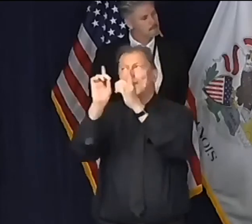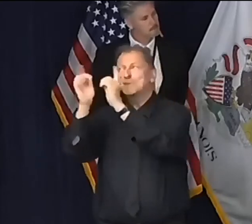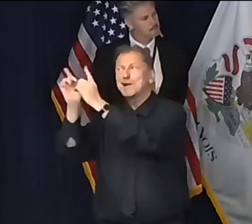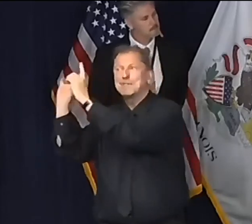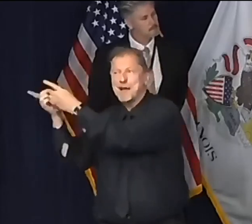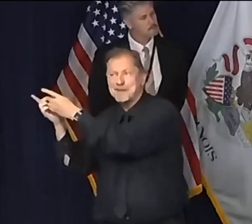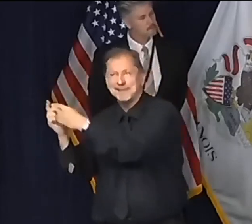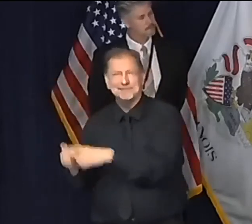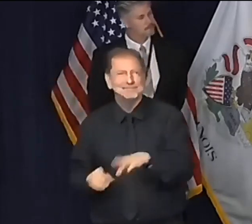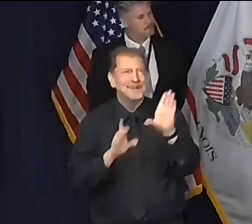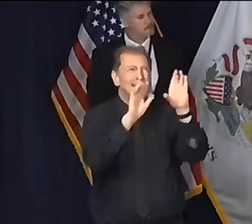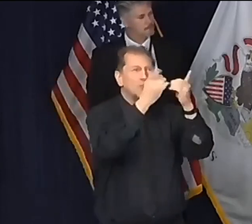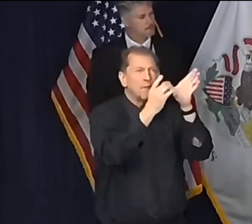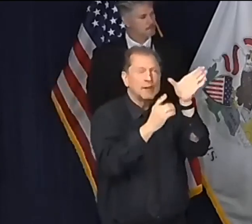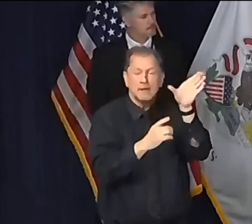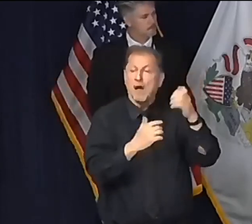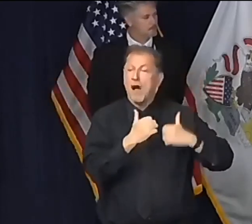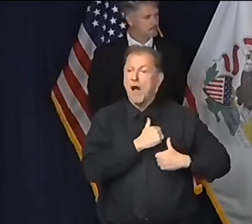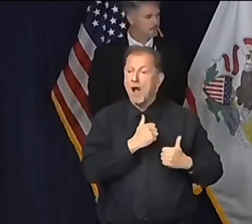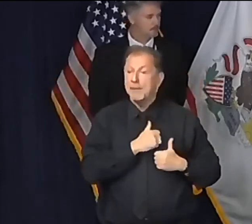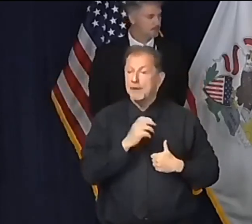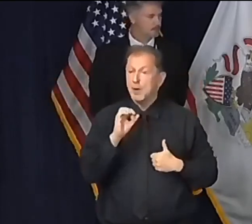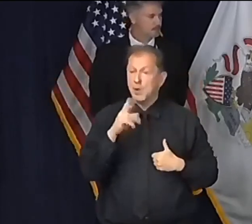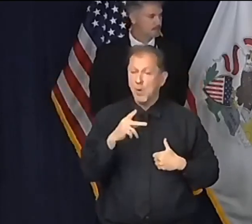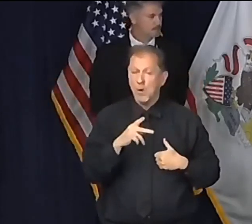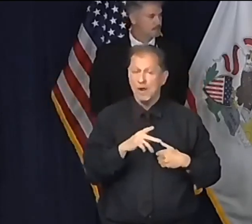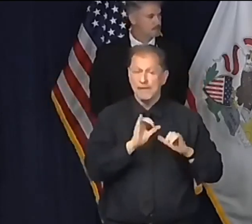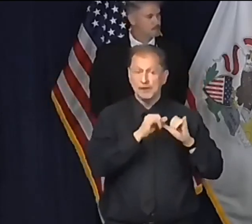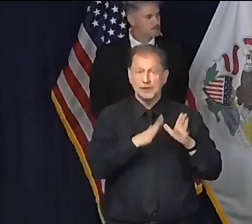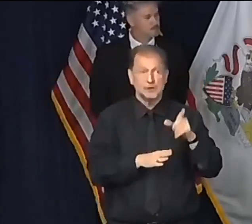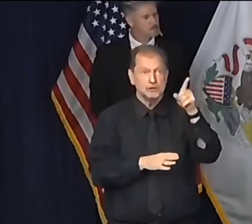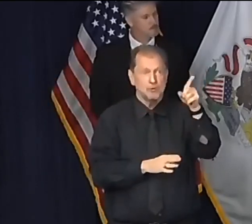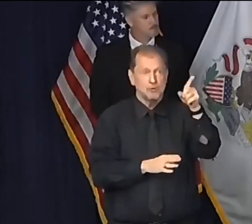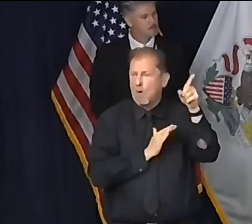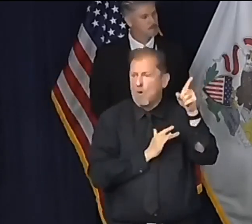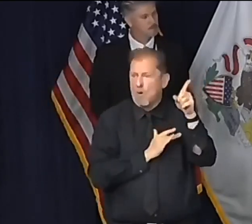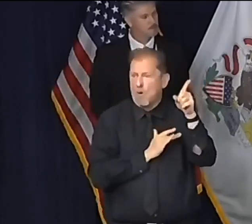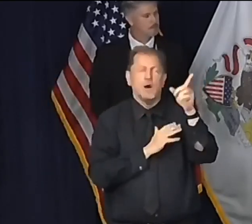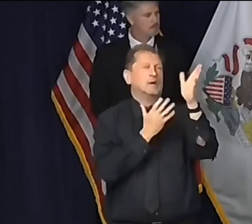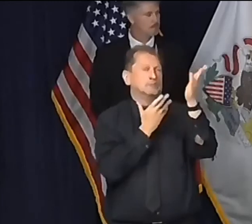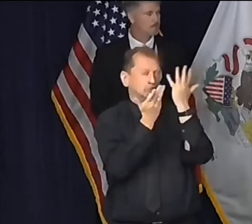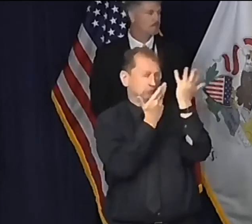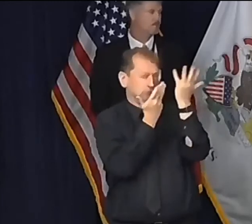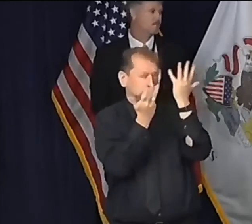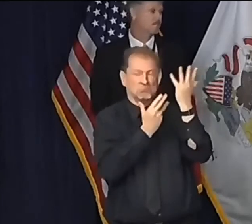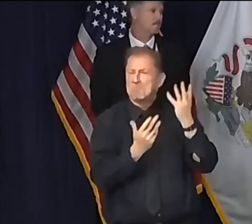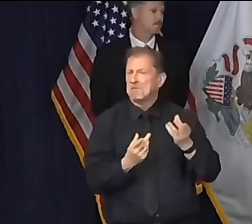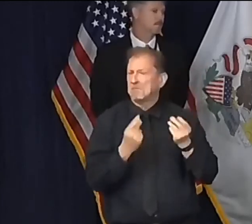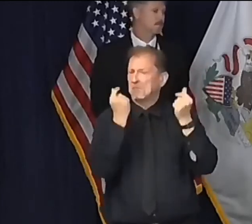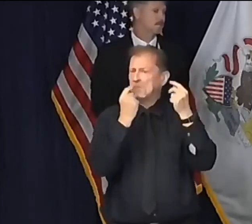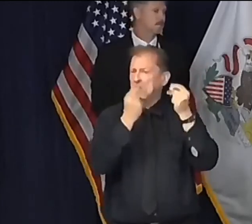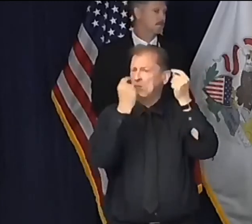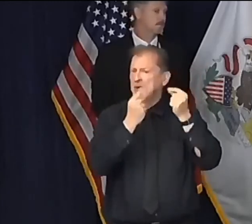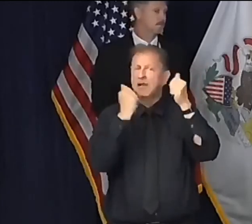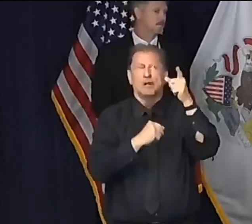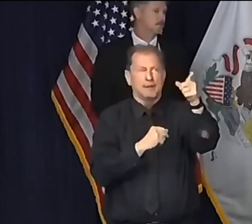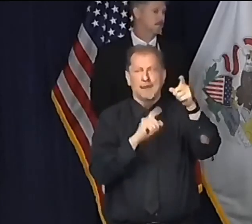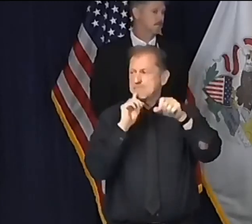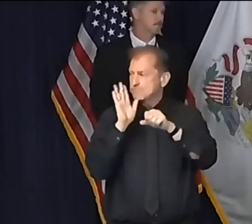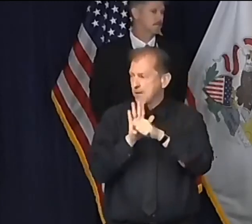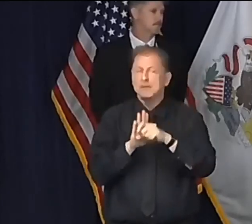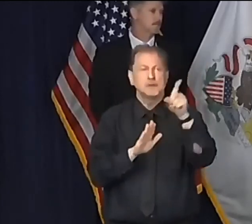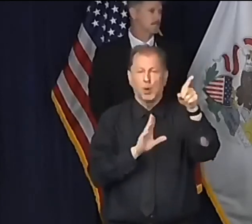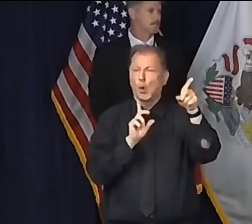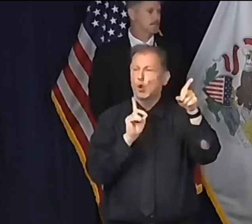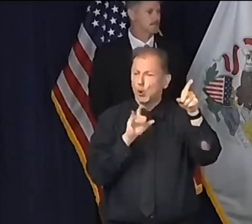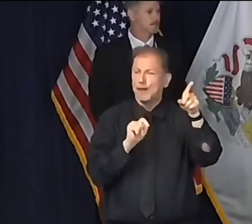of Engineers, this is a highly organized, highly effective organization. They deliver. When they have promised